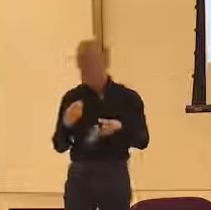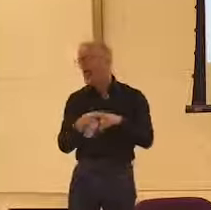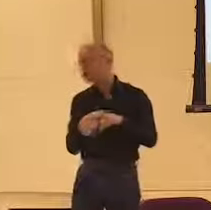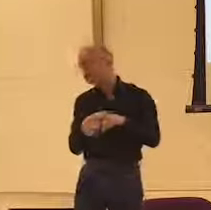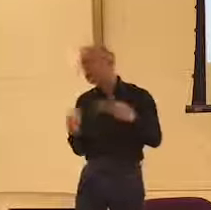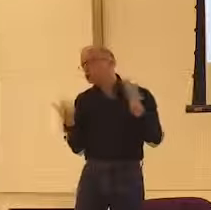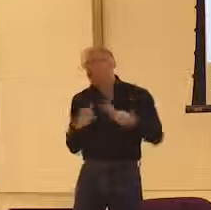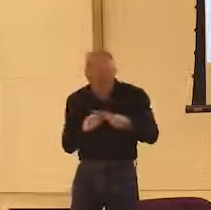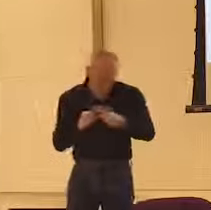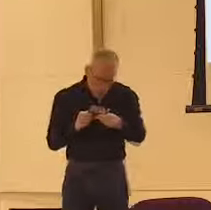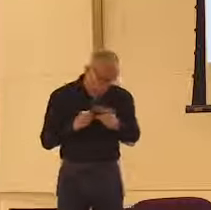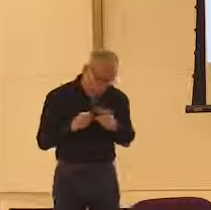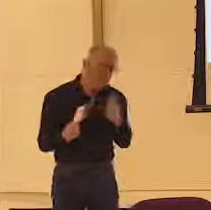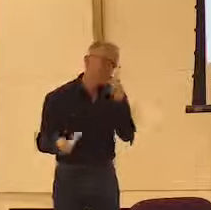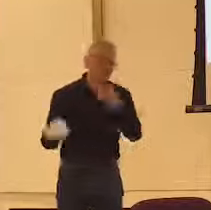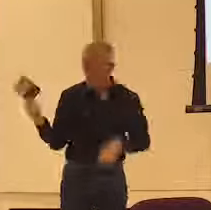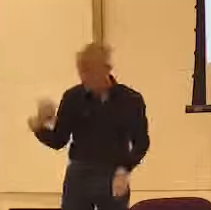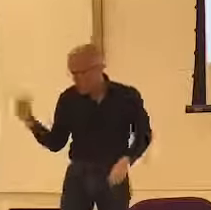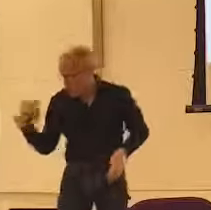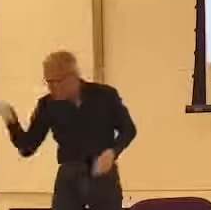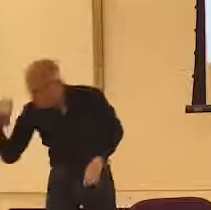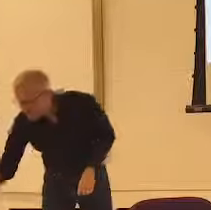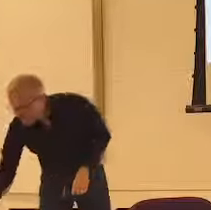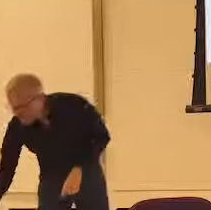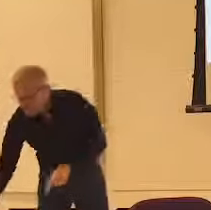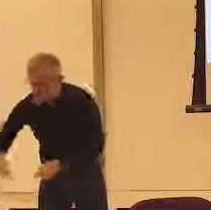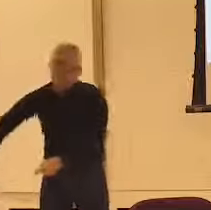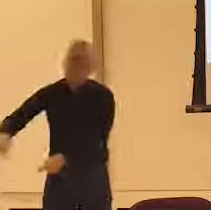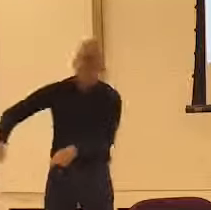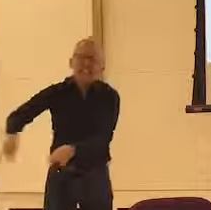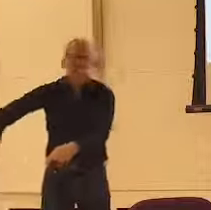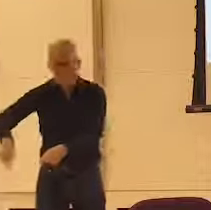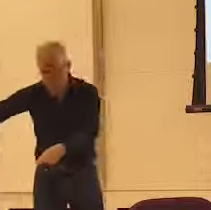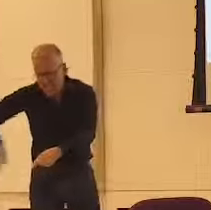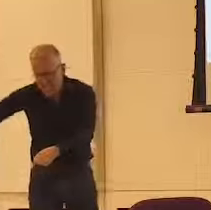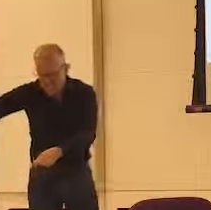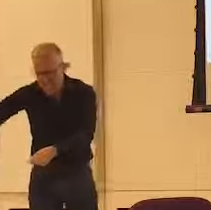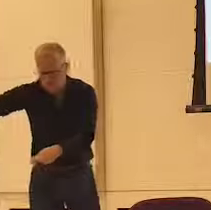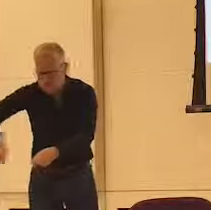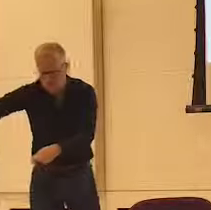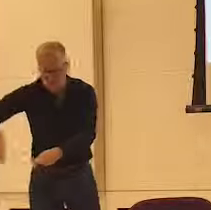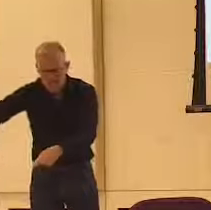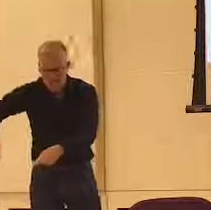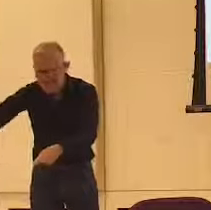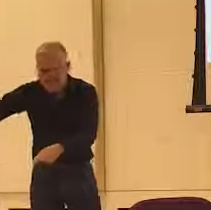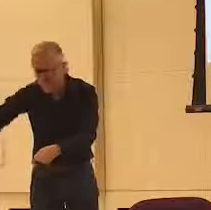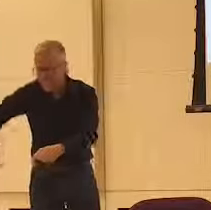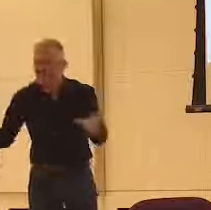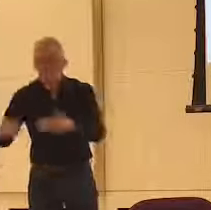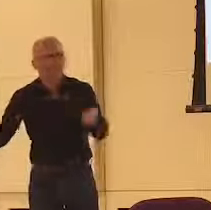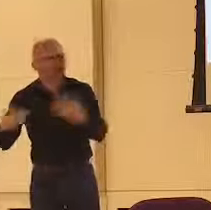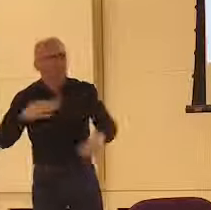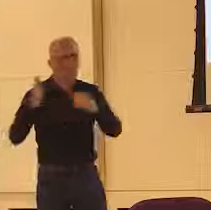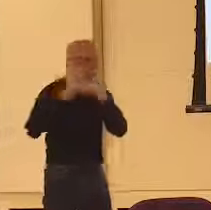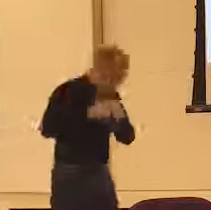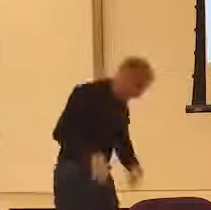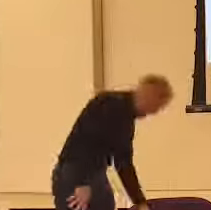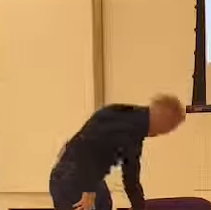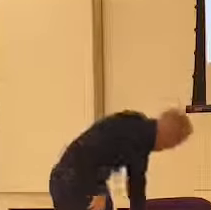Mine. Right, there's a lot of English in there. Stirring it in. It's cooking, but I